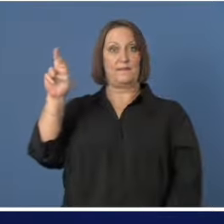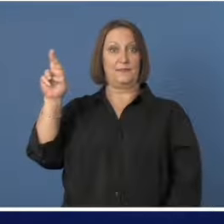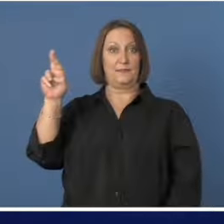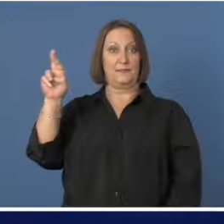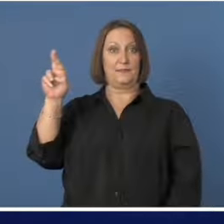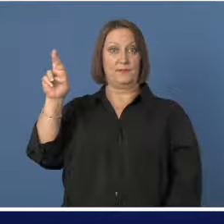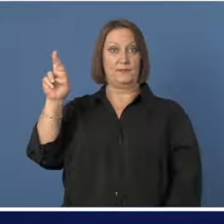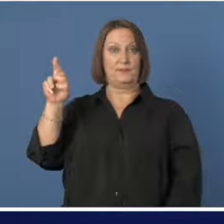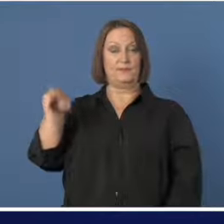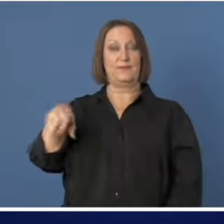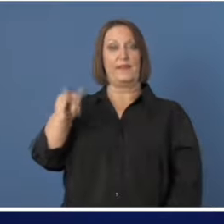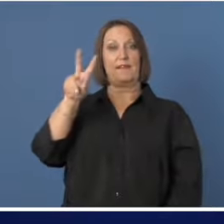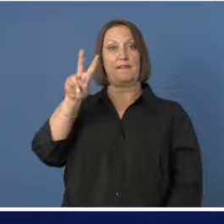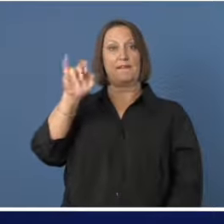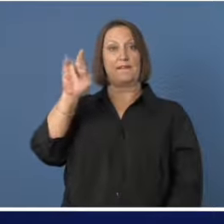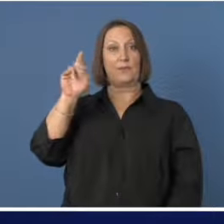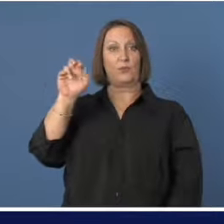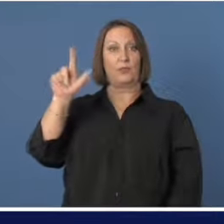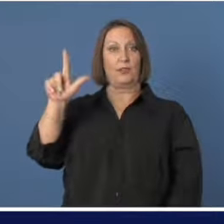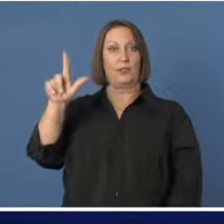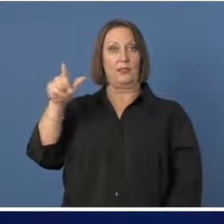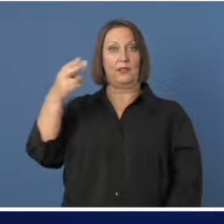yellow fever,